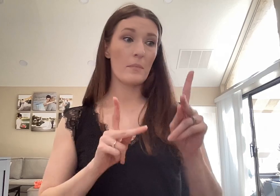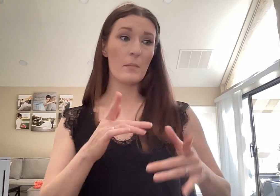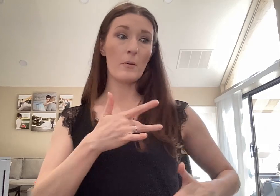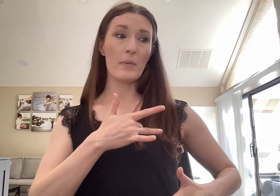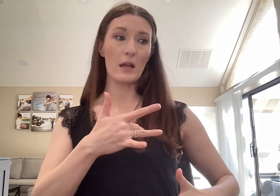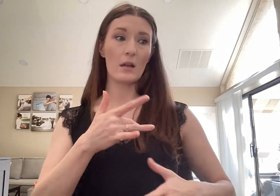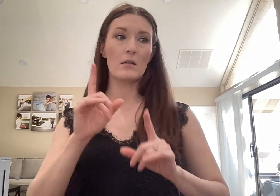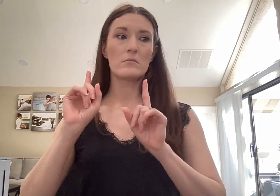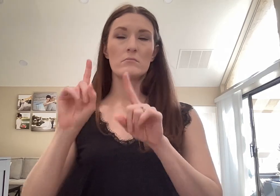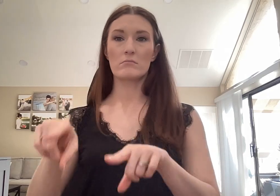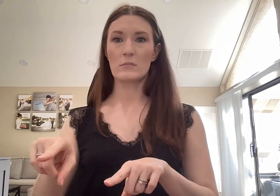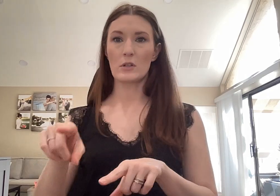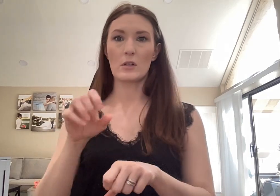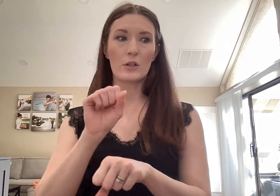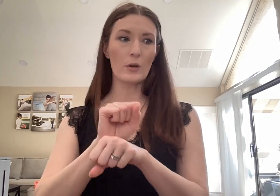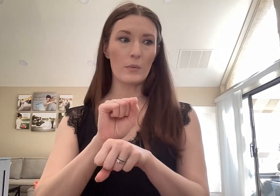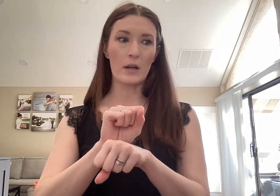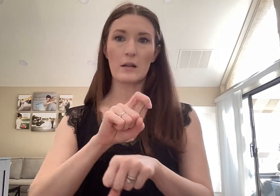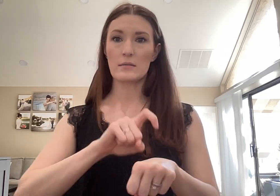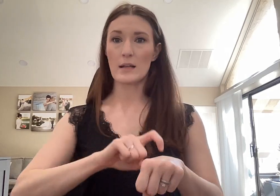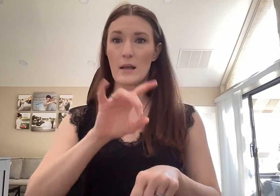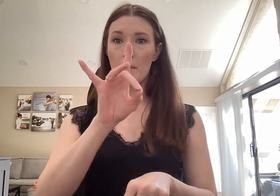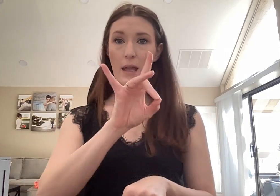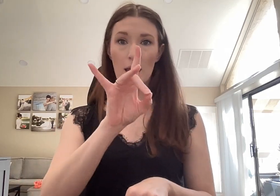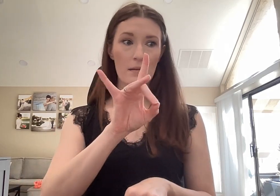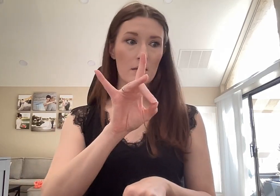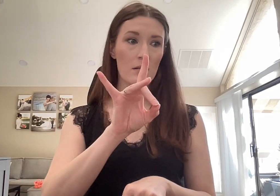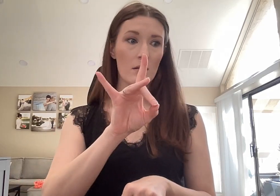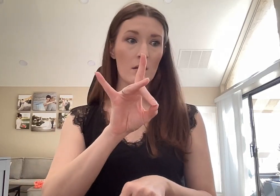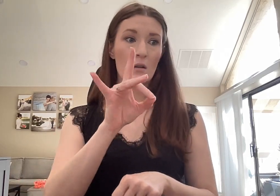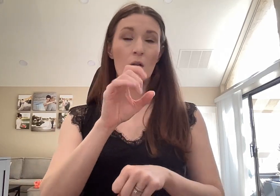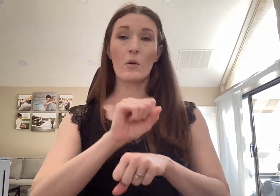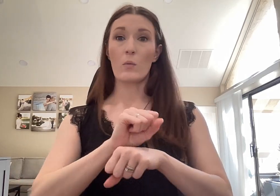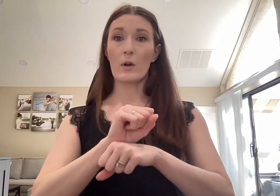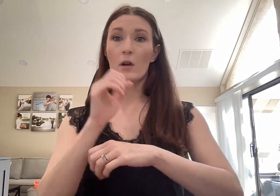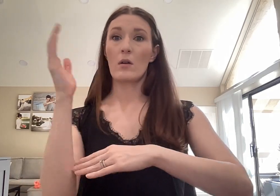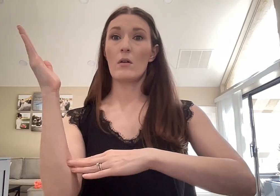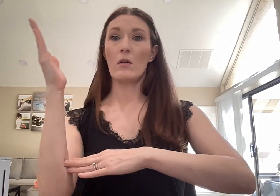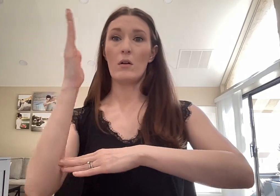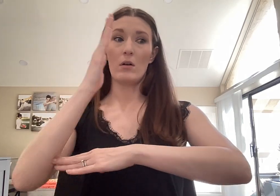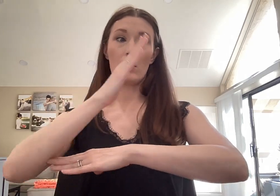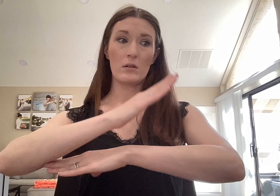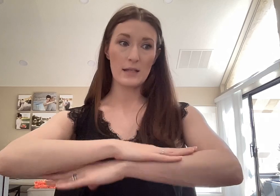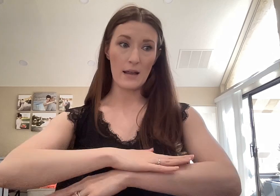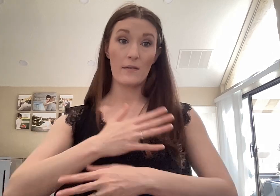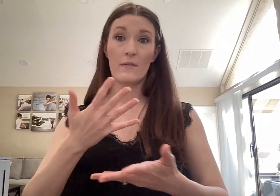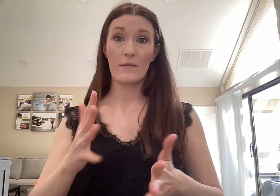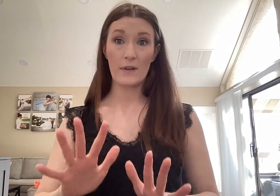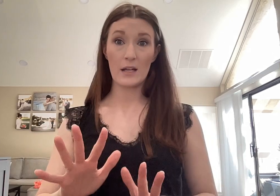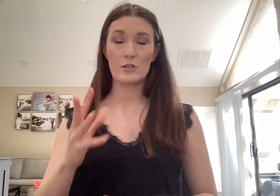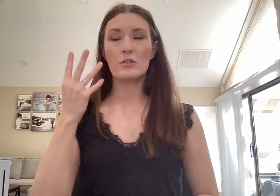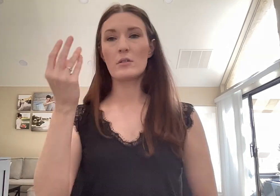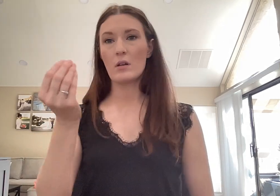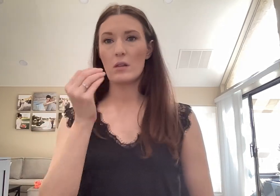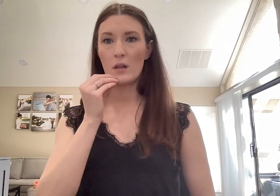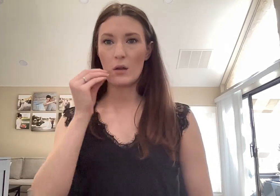people bing, go to work, time 8, work all day, finish, they go